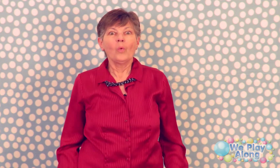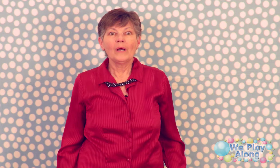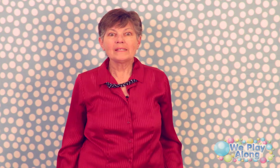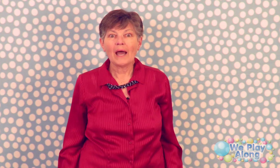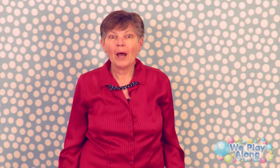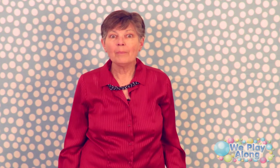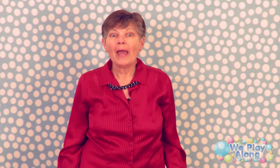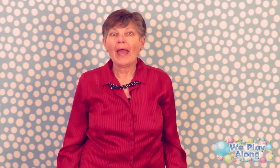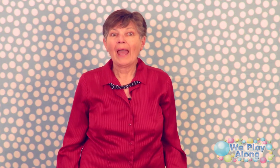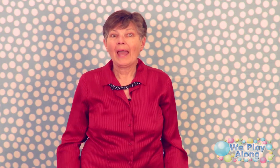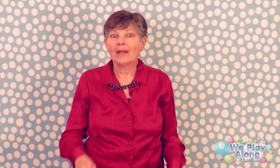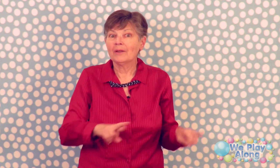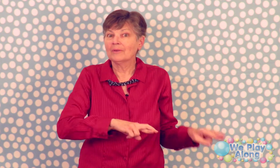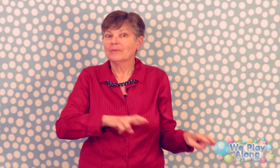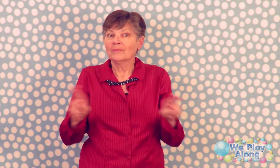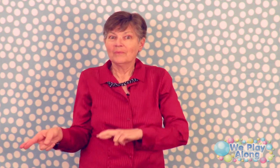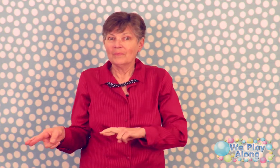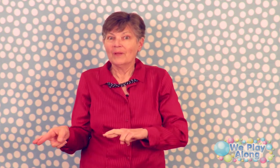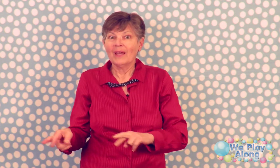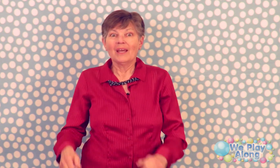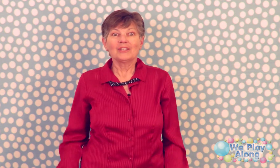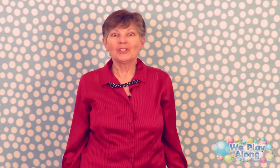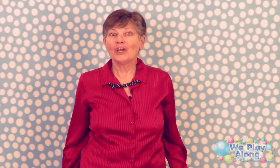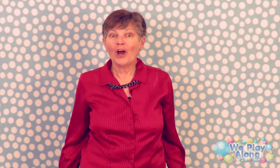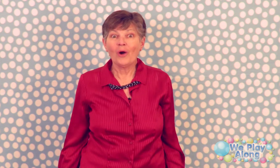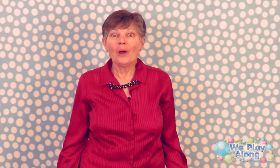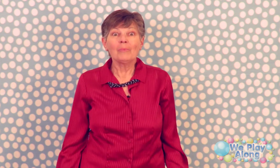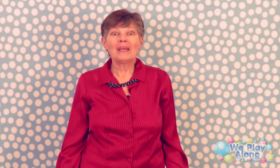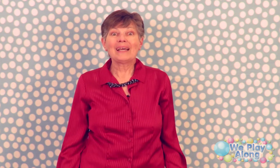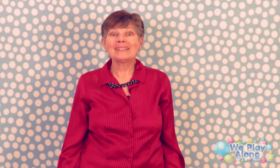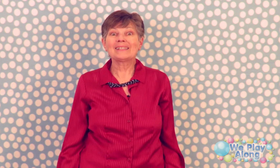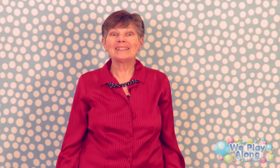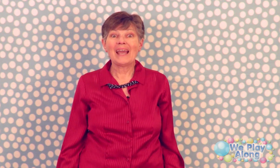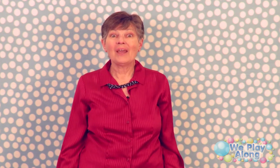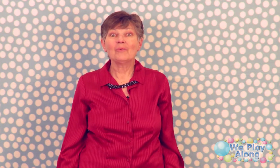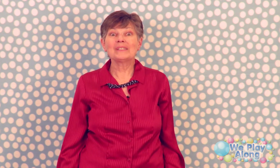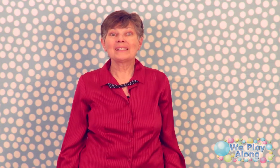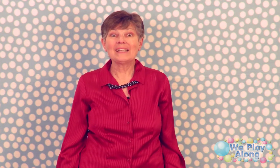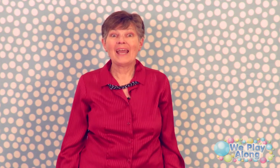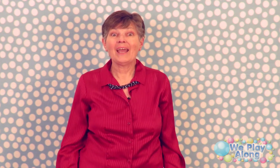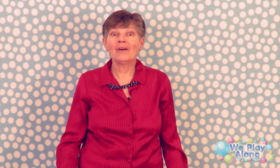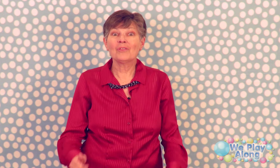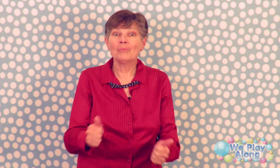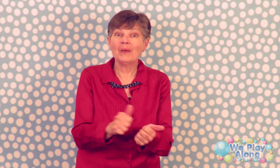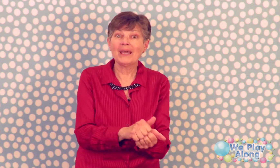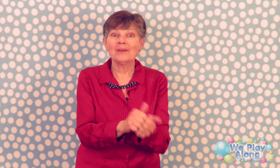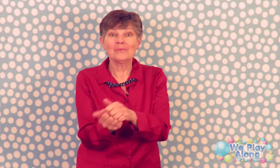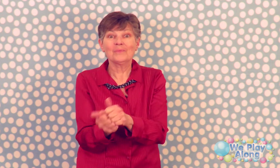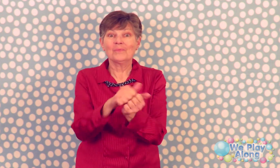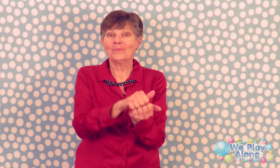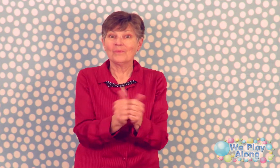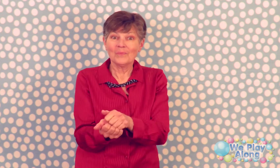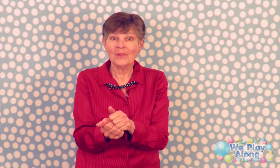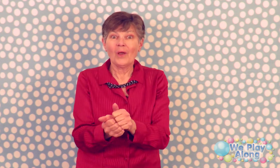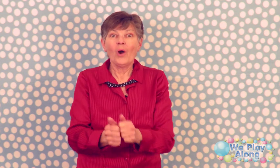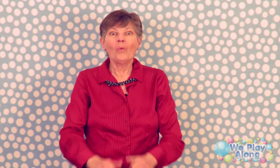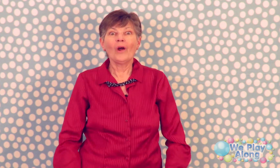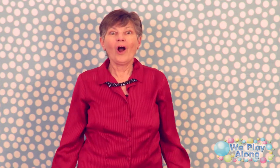was up and to go, because today was the day of the big, where all